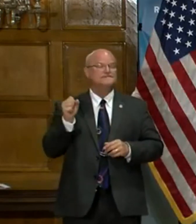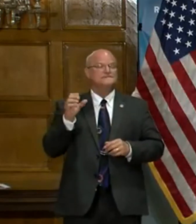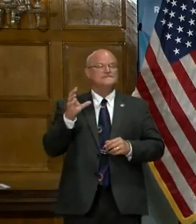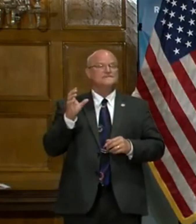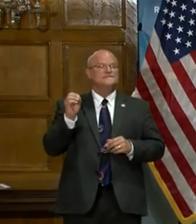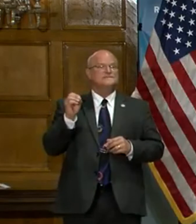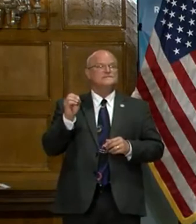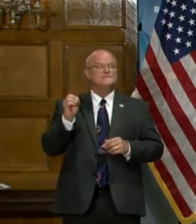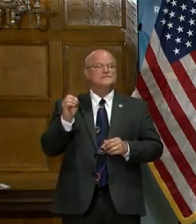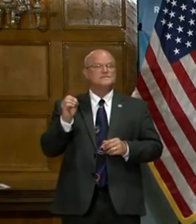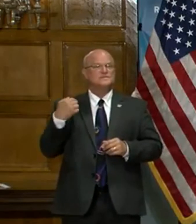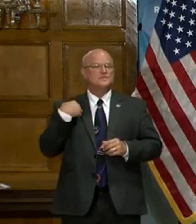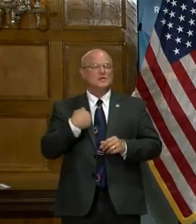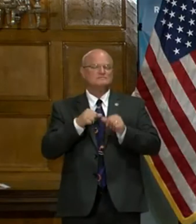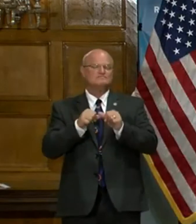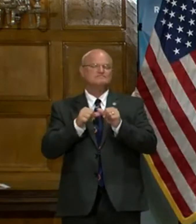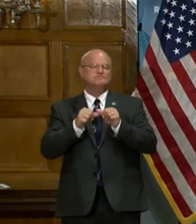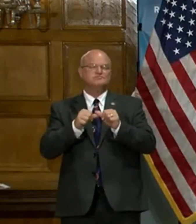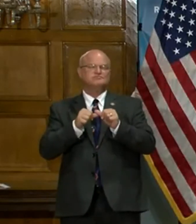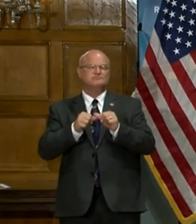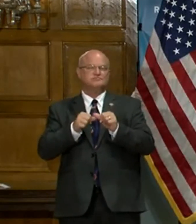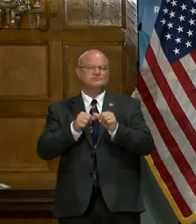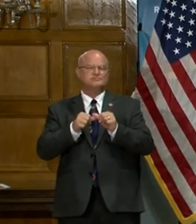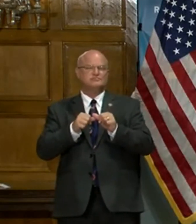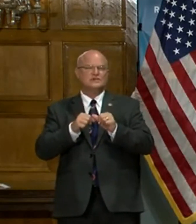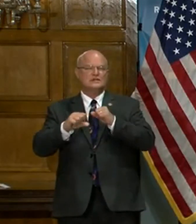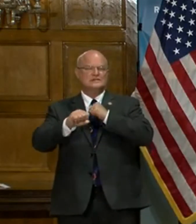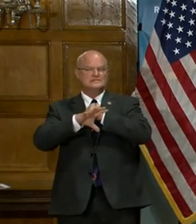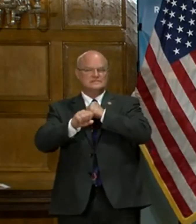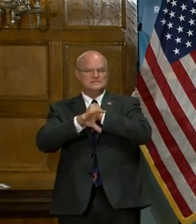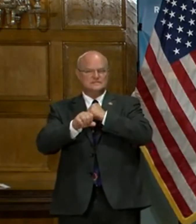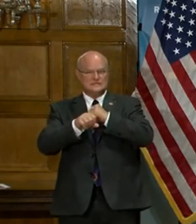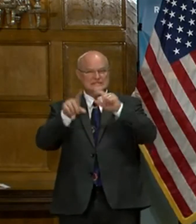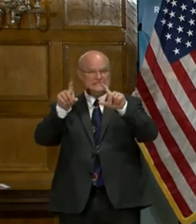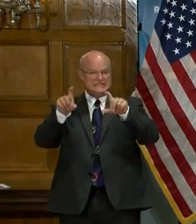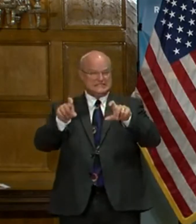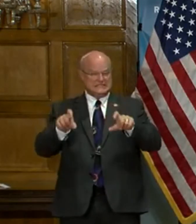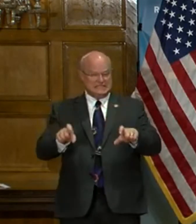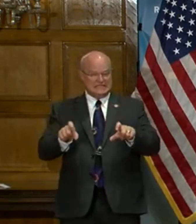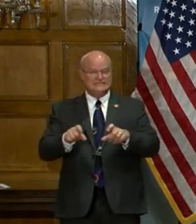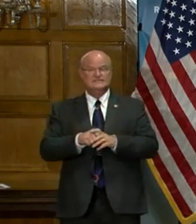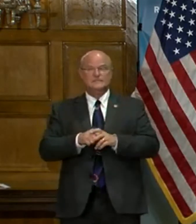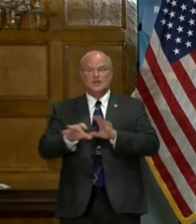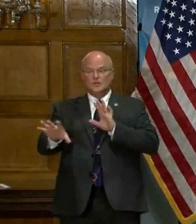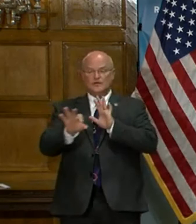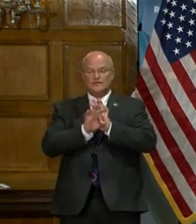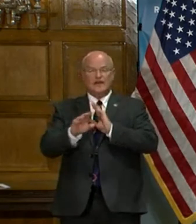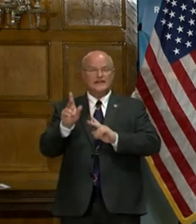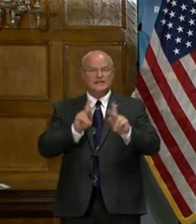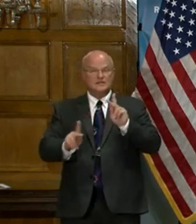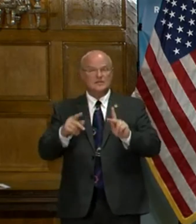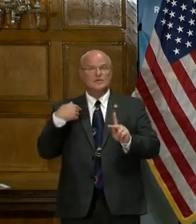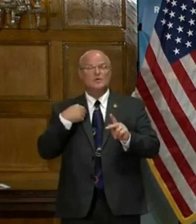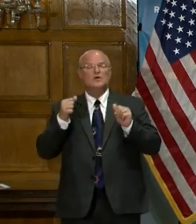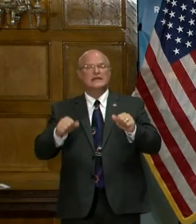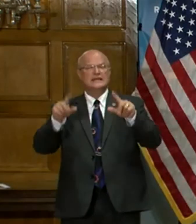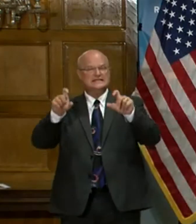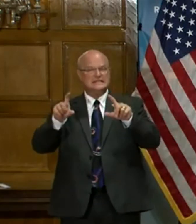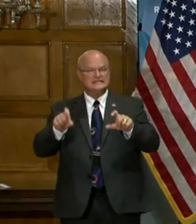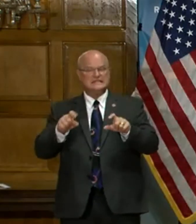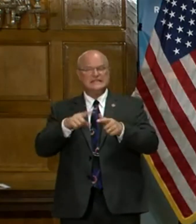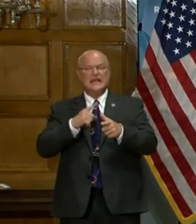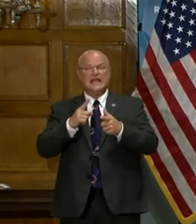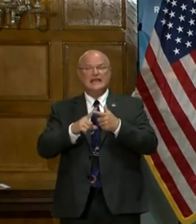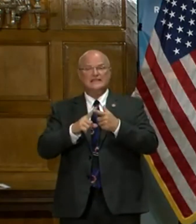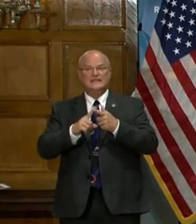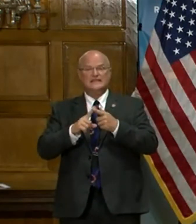So we'll continue to do that. It's important that we find these cases so that we can implement